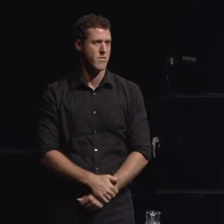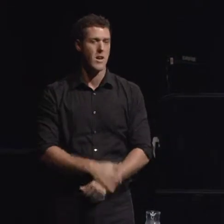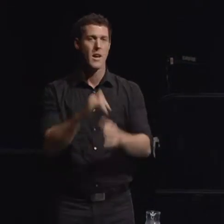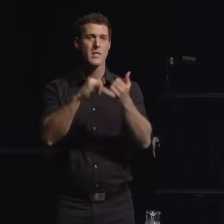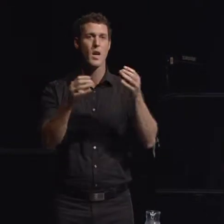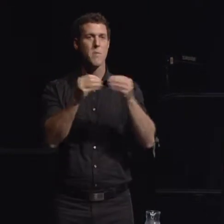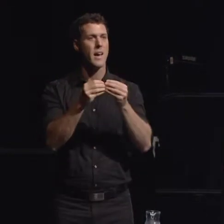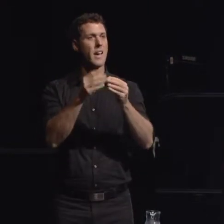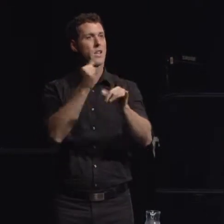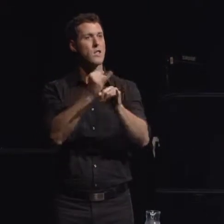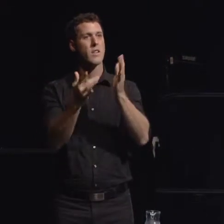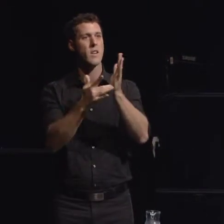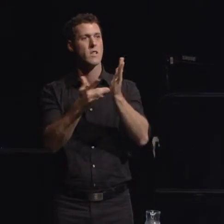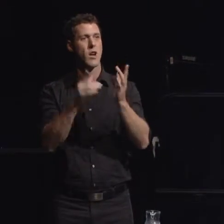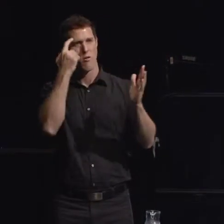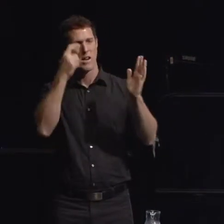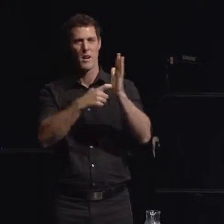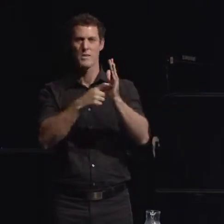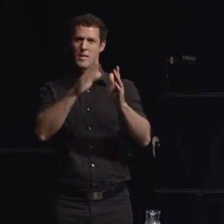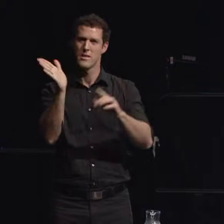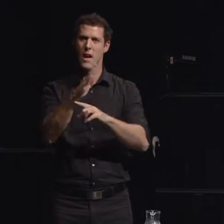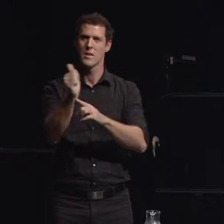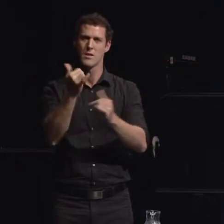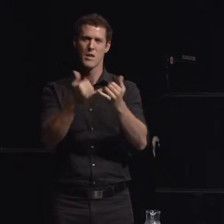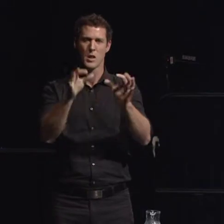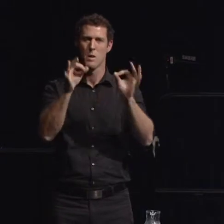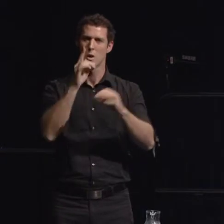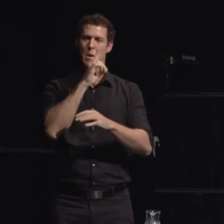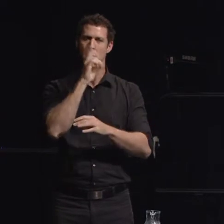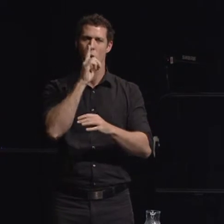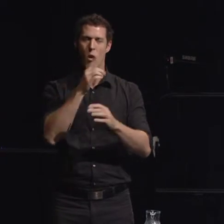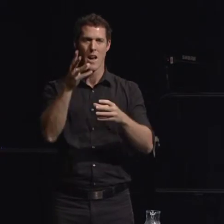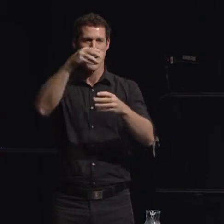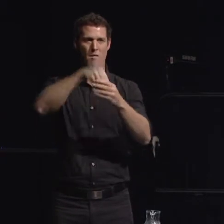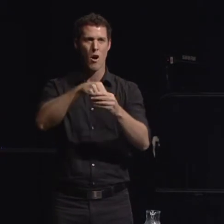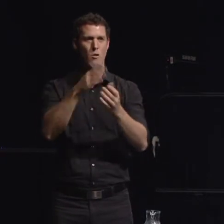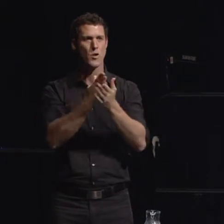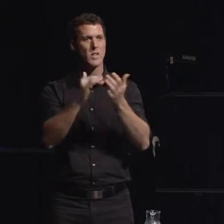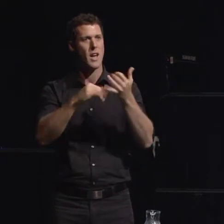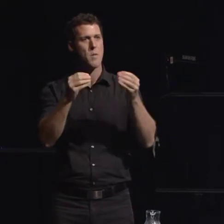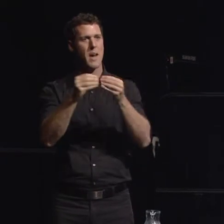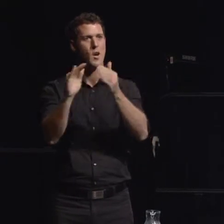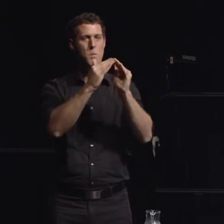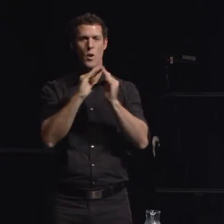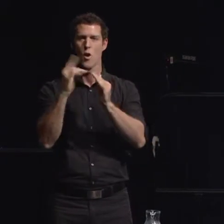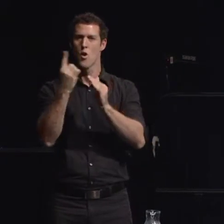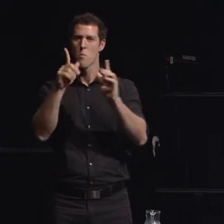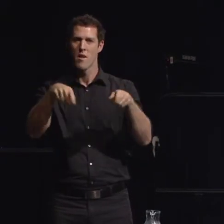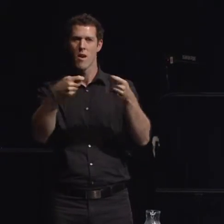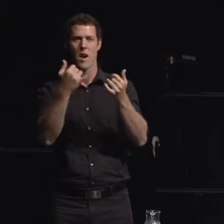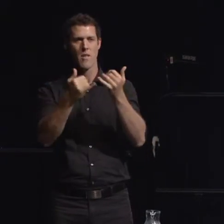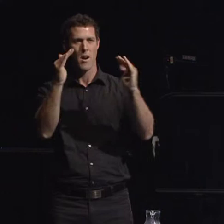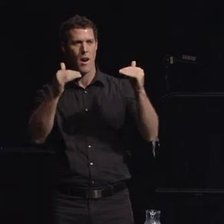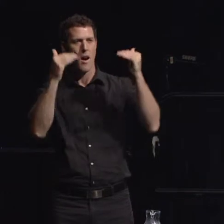Southbank Institute of Technology recognises talented and distinguished individuals within the greater Southbank community who provide high levels